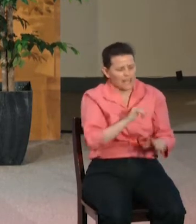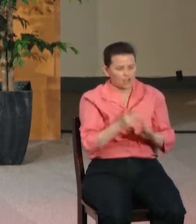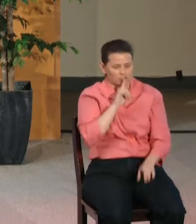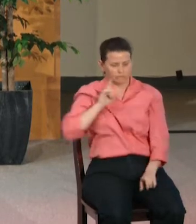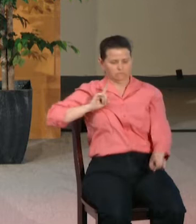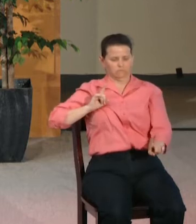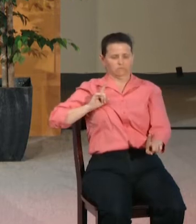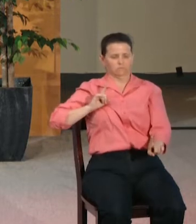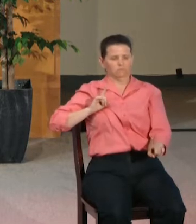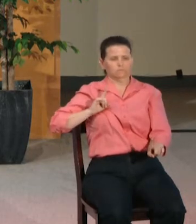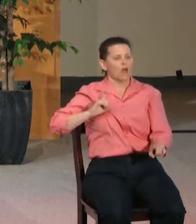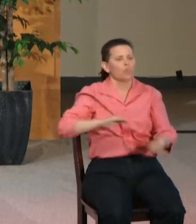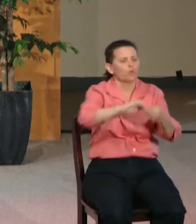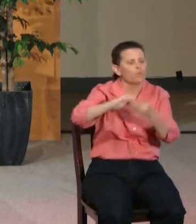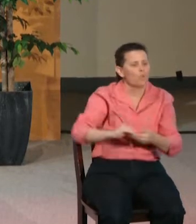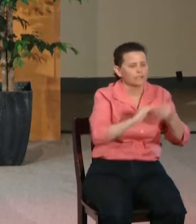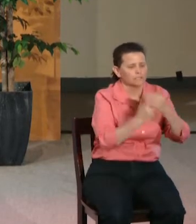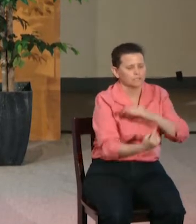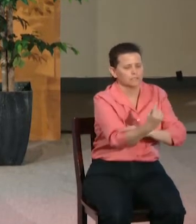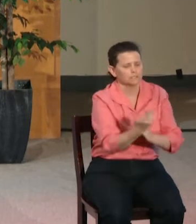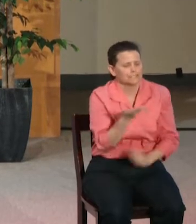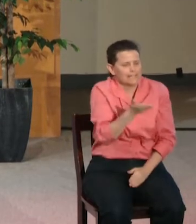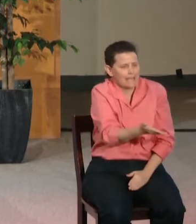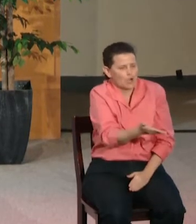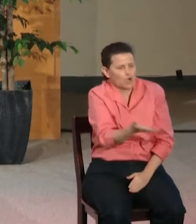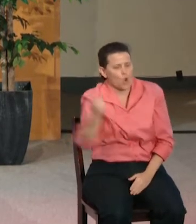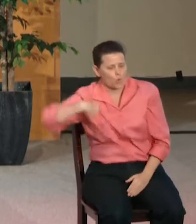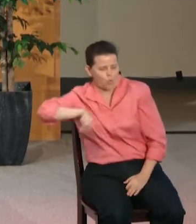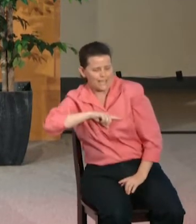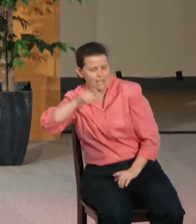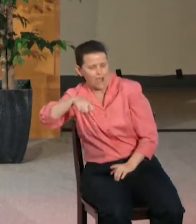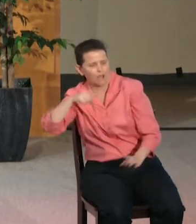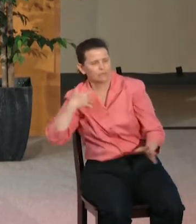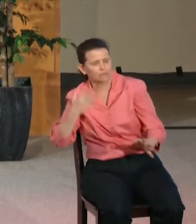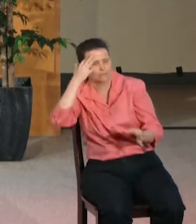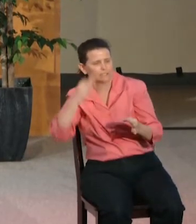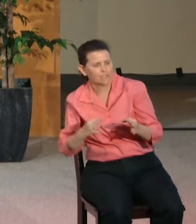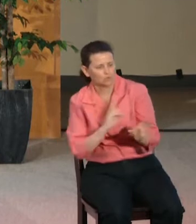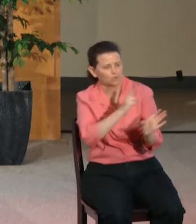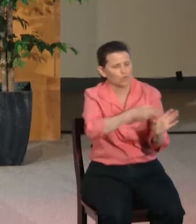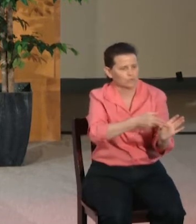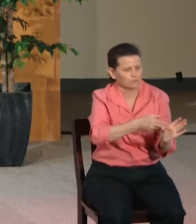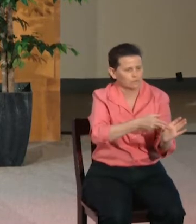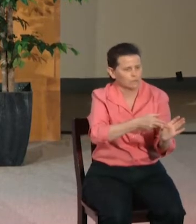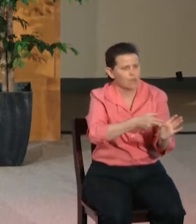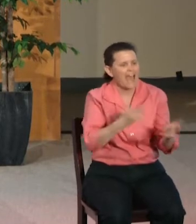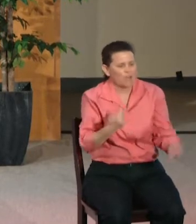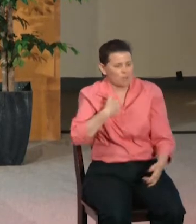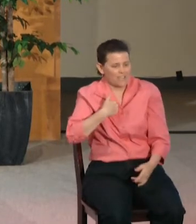on going. It just keeps on going. We're the ones that are shortchanging ourselves by keeping